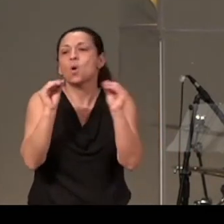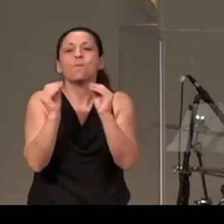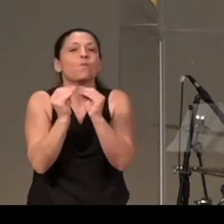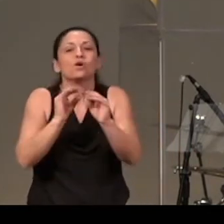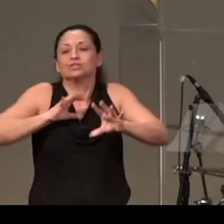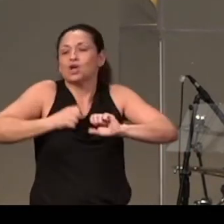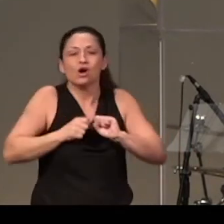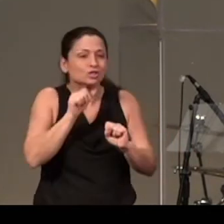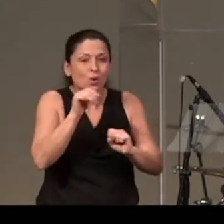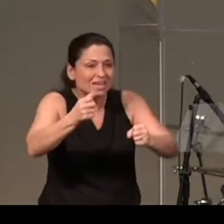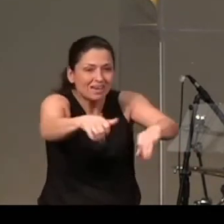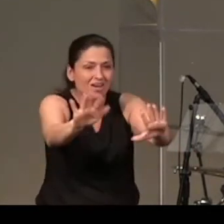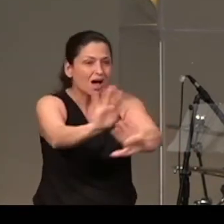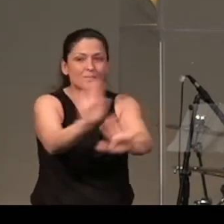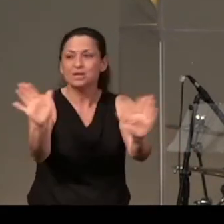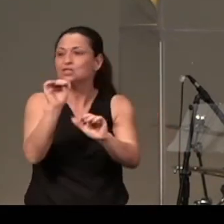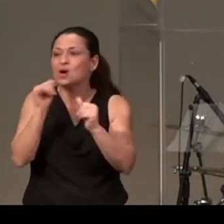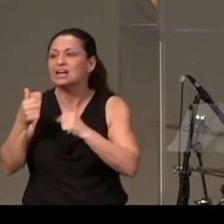up.